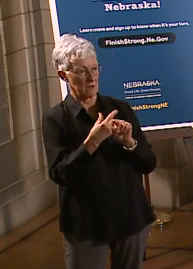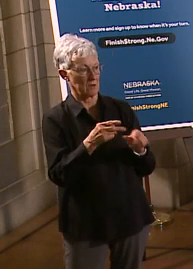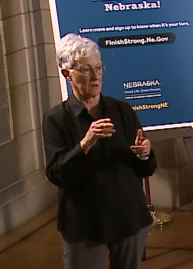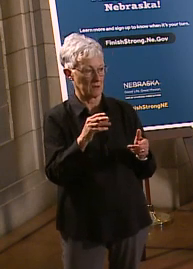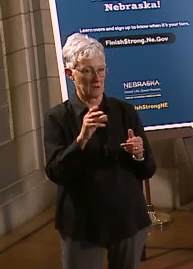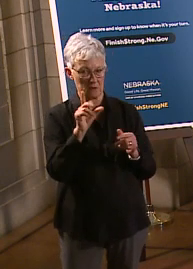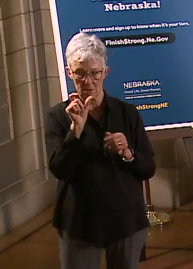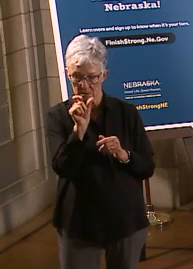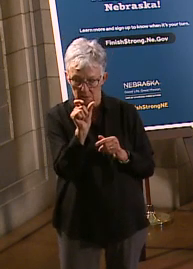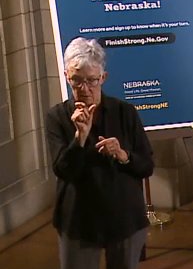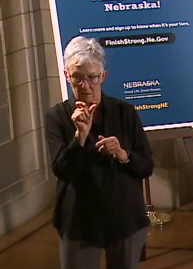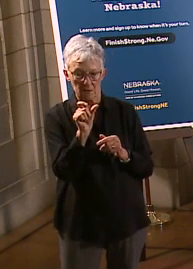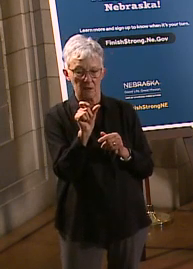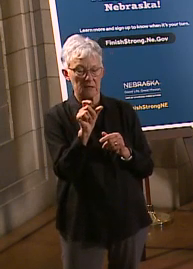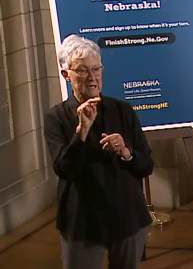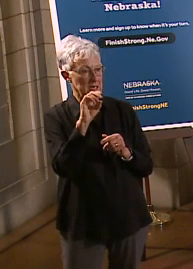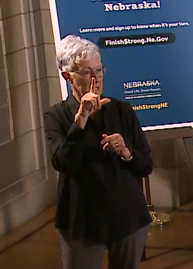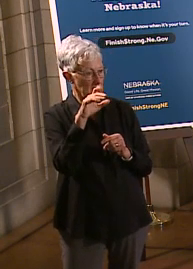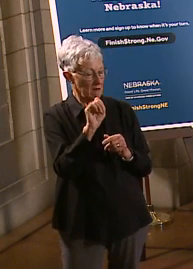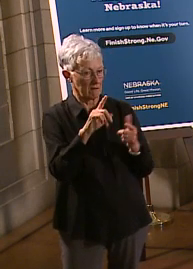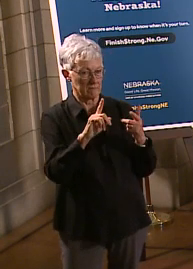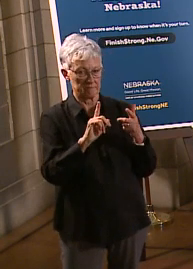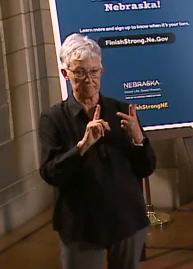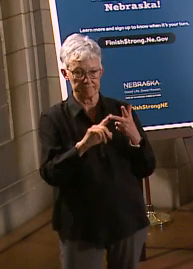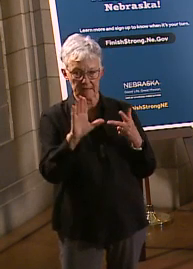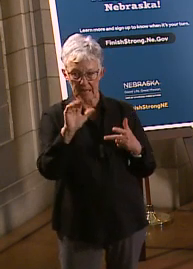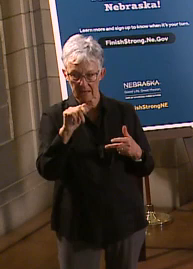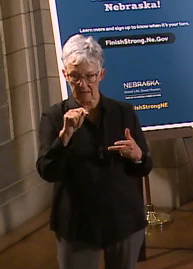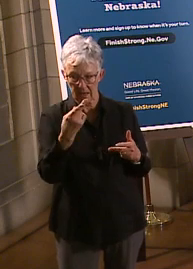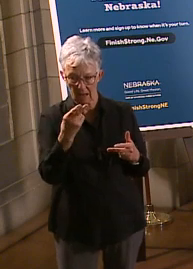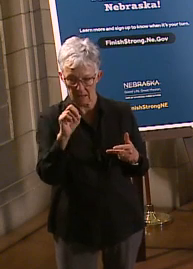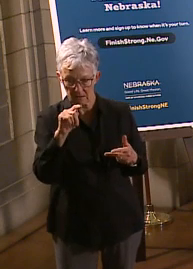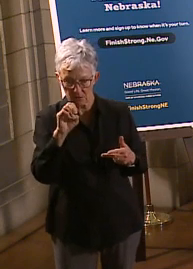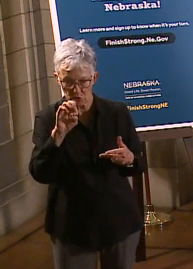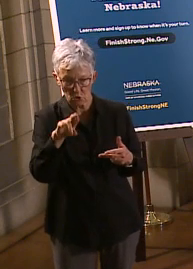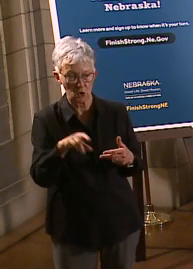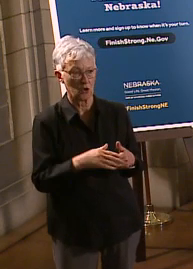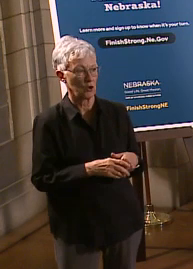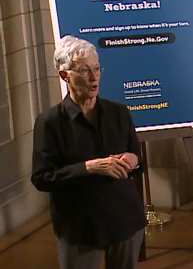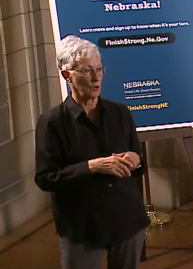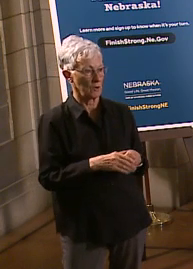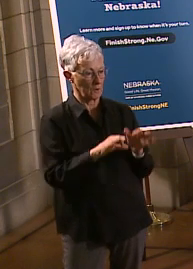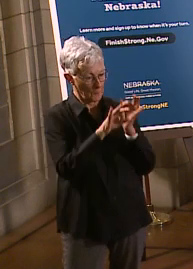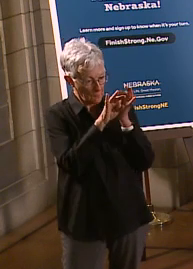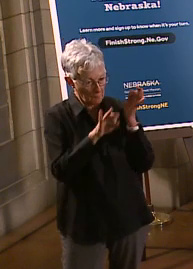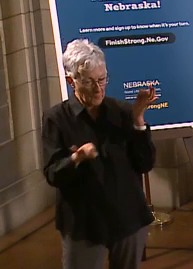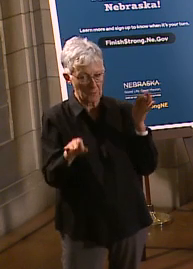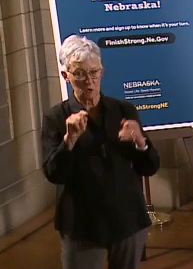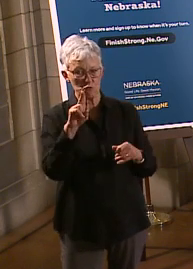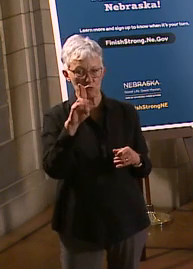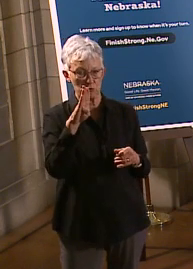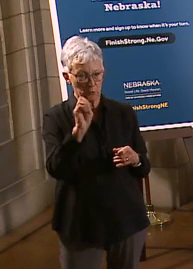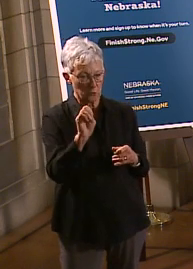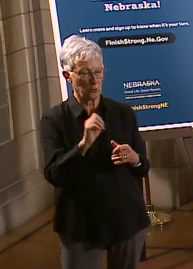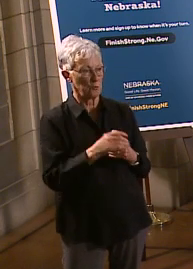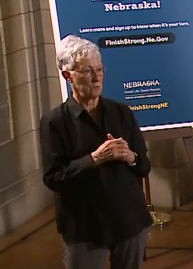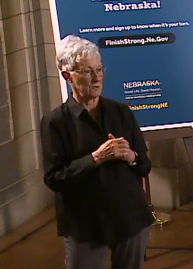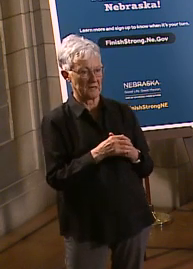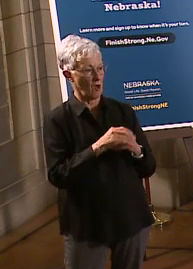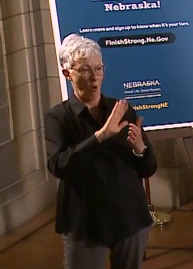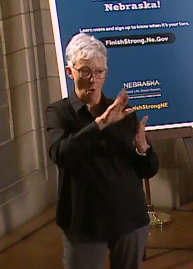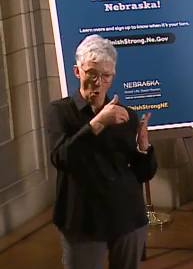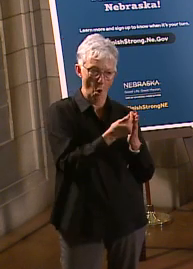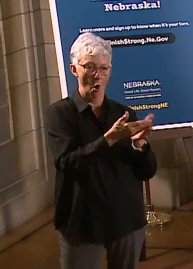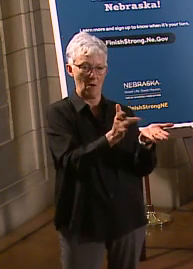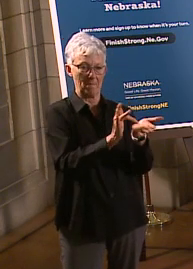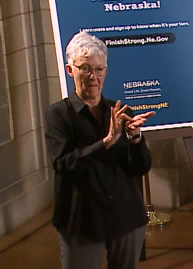be our catheters, IV sets. Those are the products. Blood collection tubes that are made there in Broken Bow just have a tremendous impact on